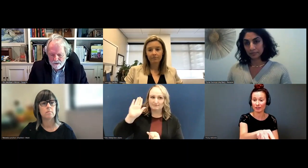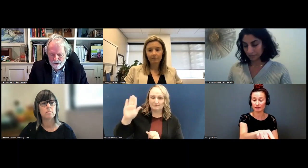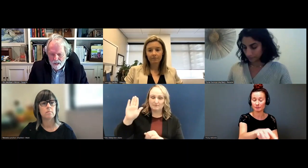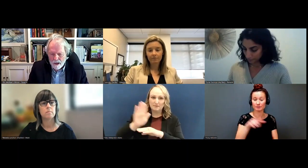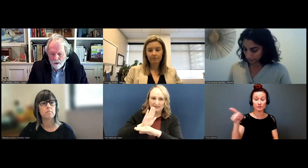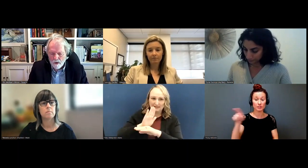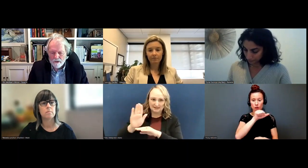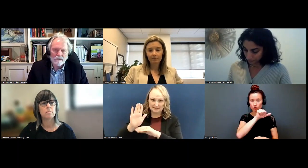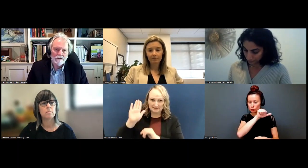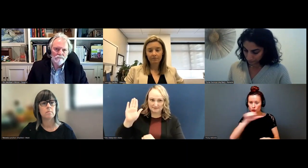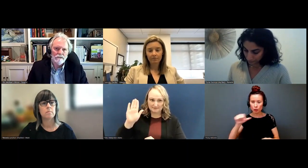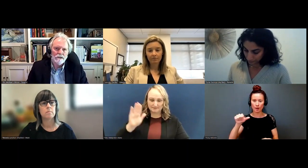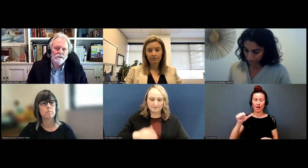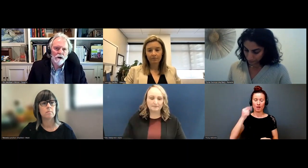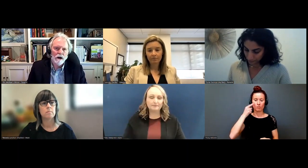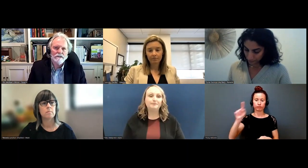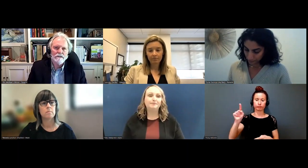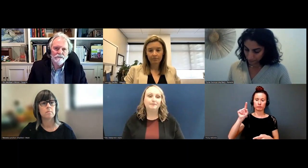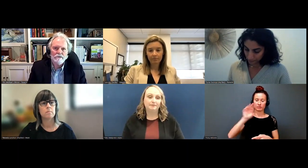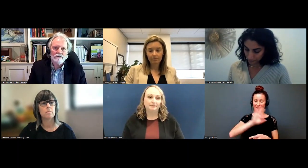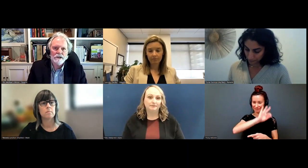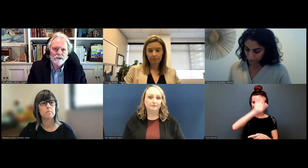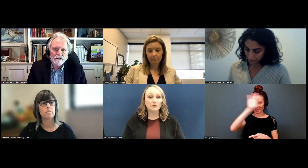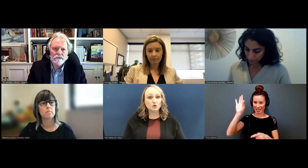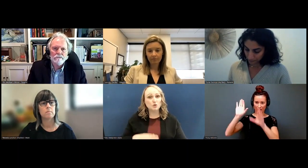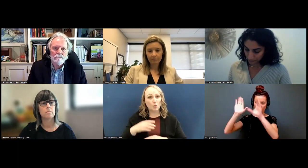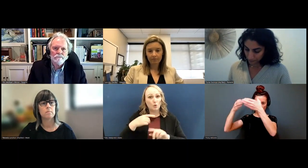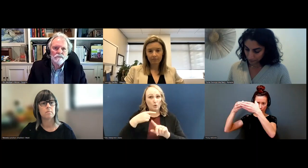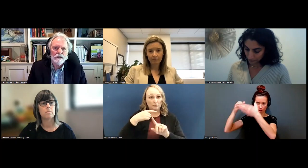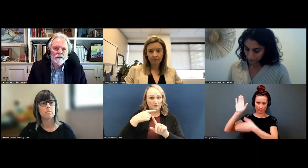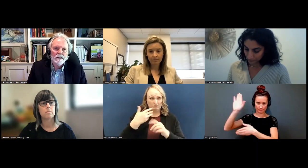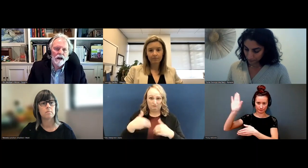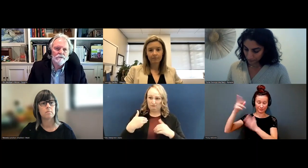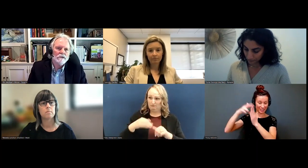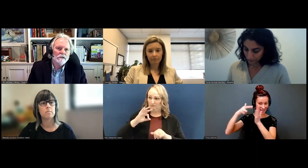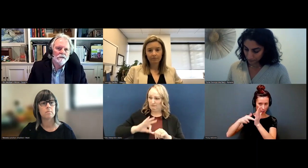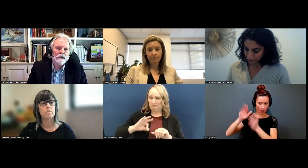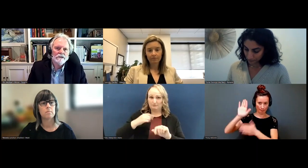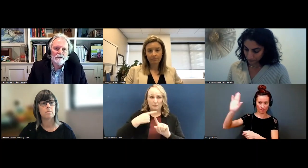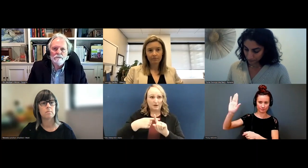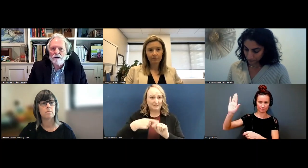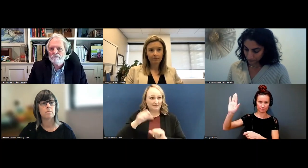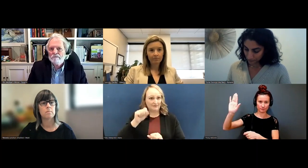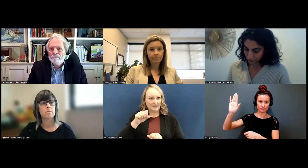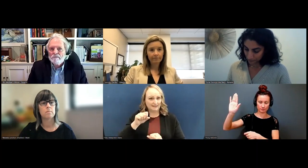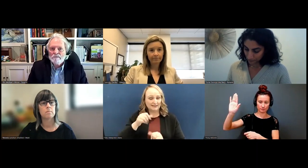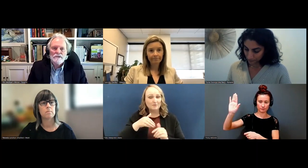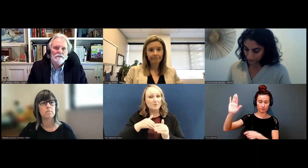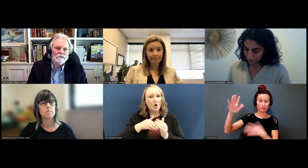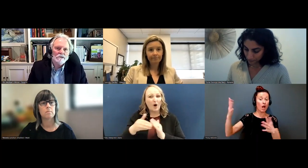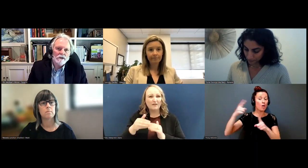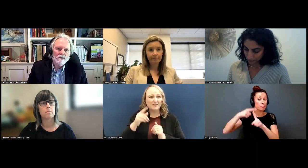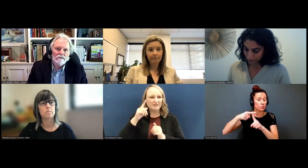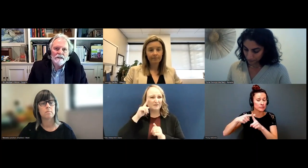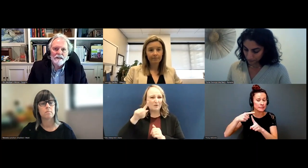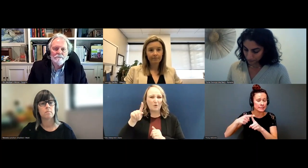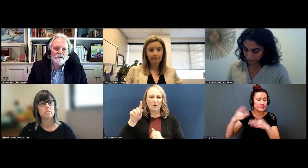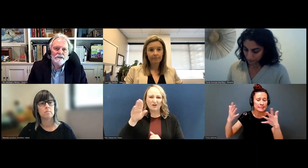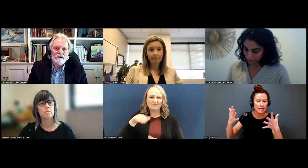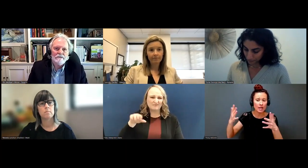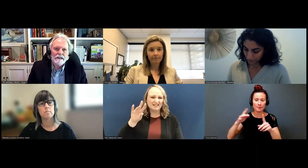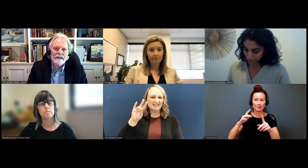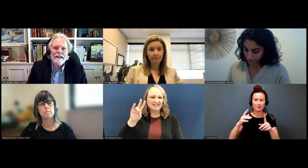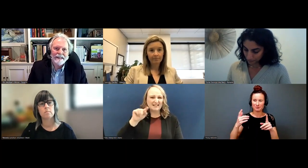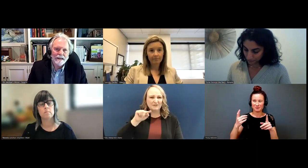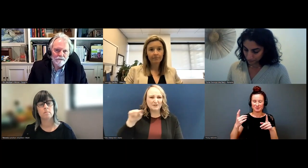businesses. So while these are positive federal initiatives, they often only relate to about somewhere between 7 and